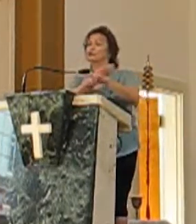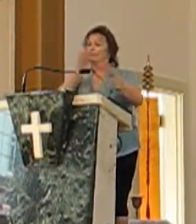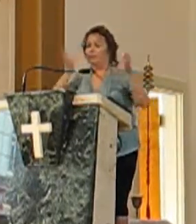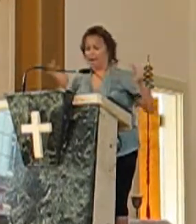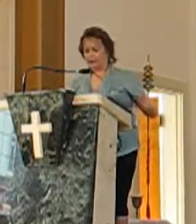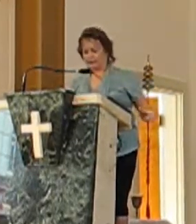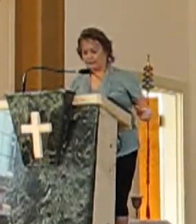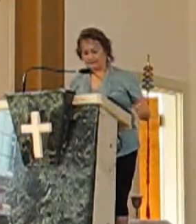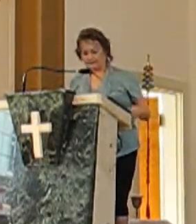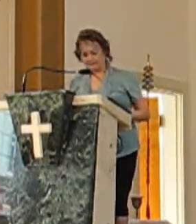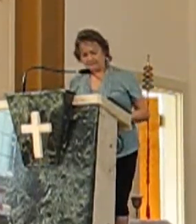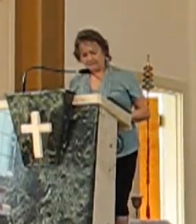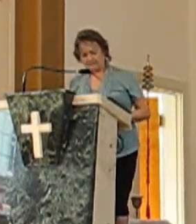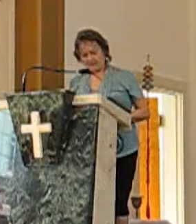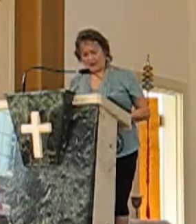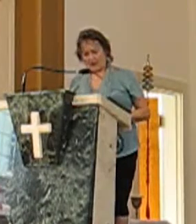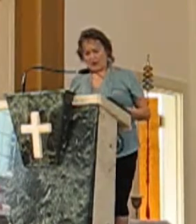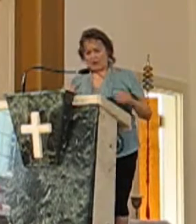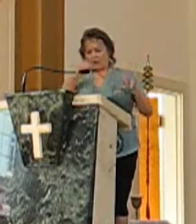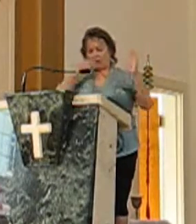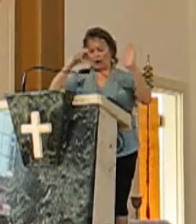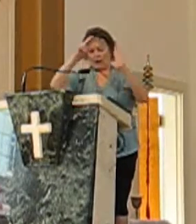Lord is our shepherd.